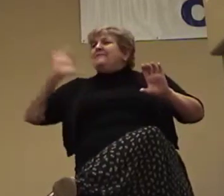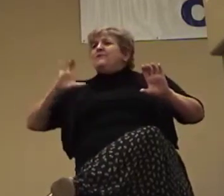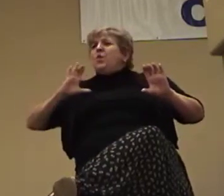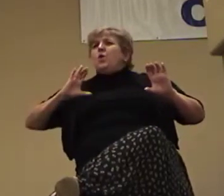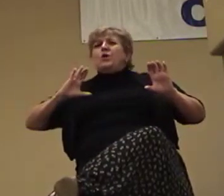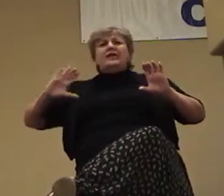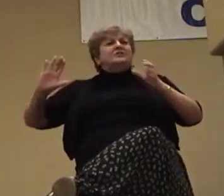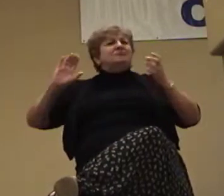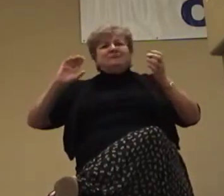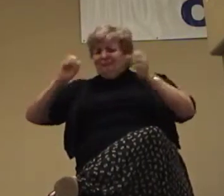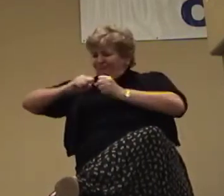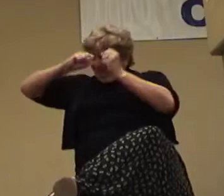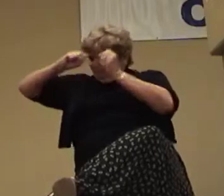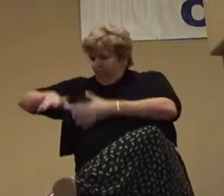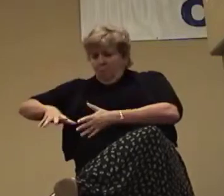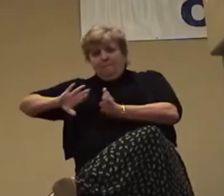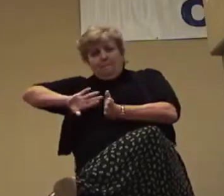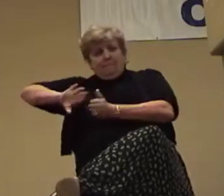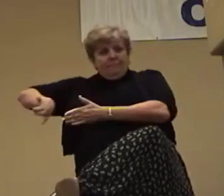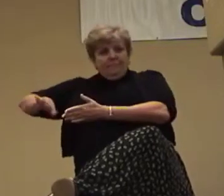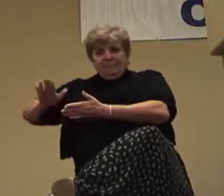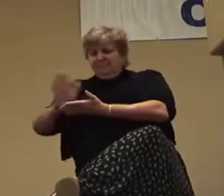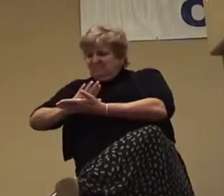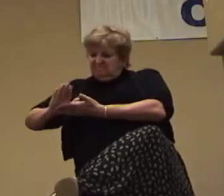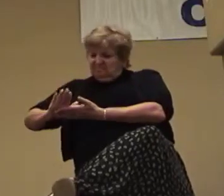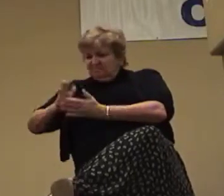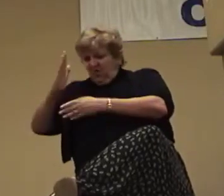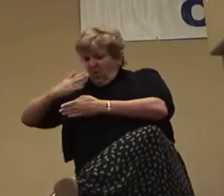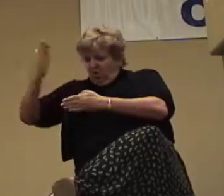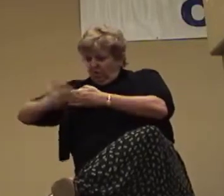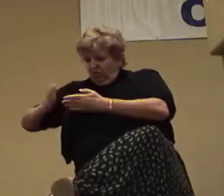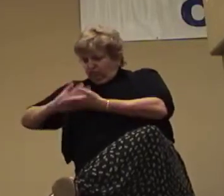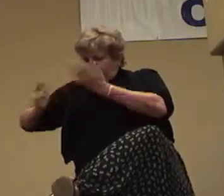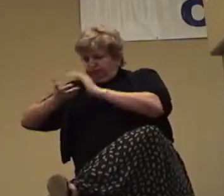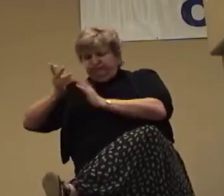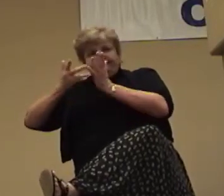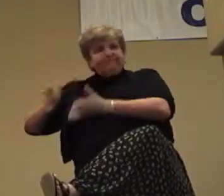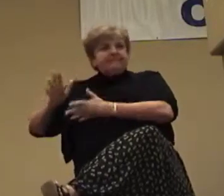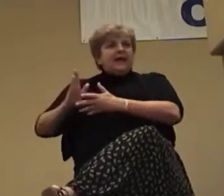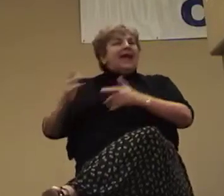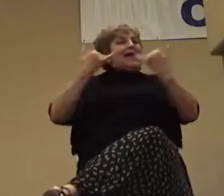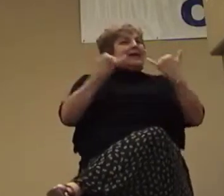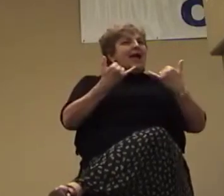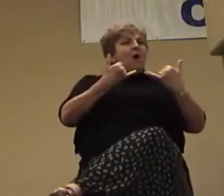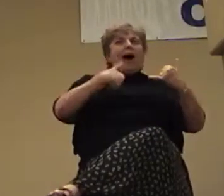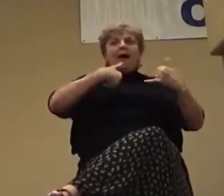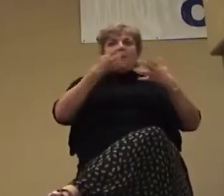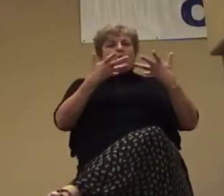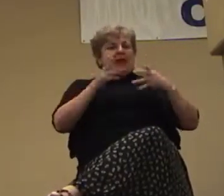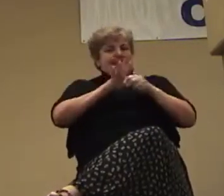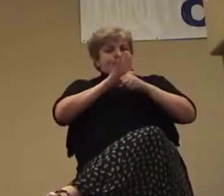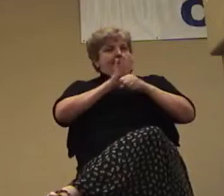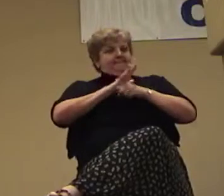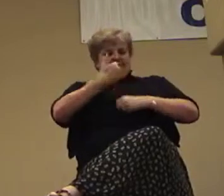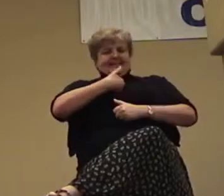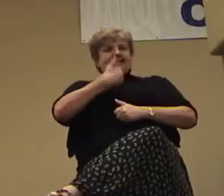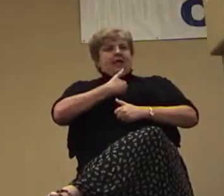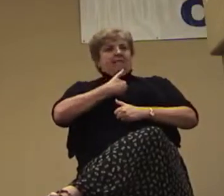now. I had no idea that I am already enough. So if you are here right now, today, understand